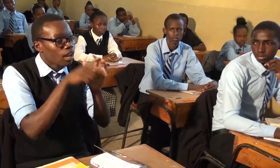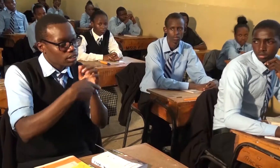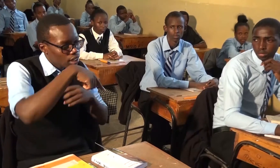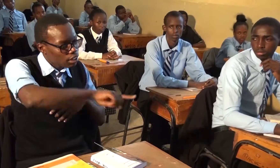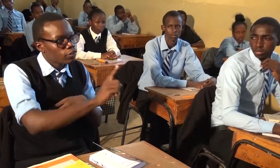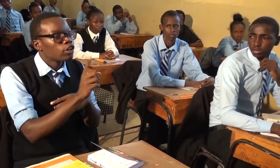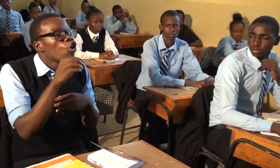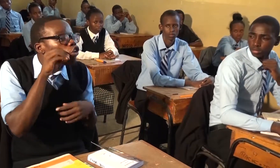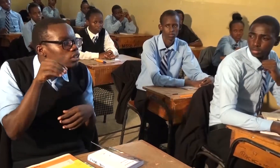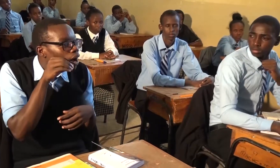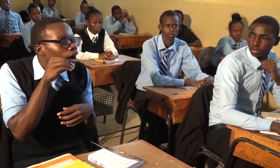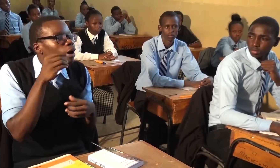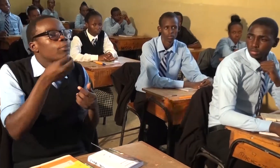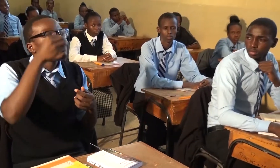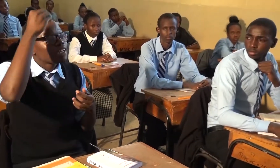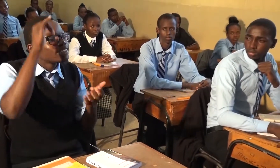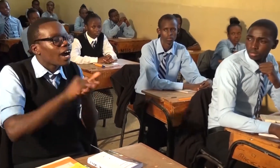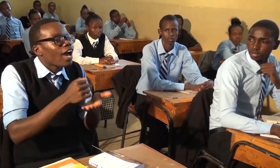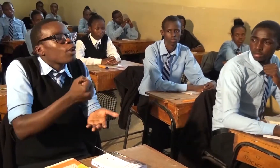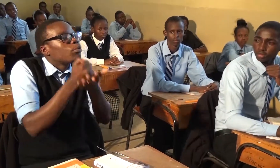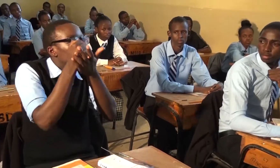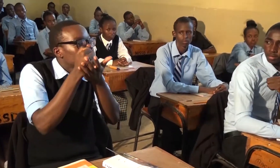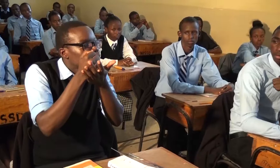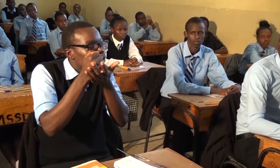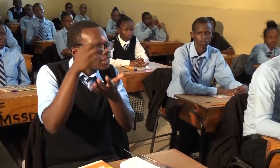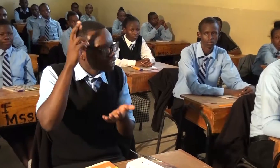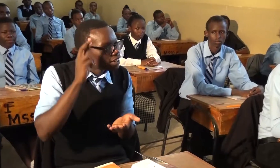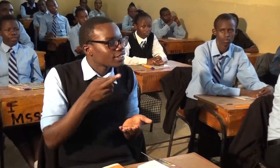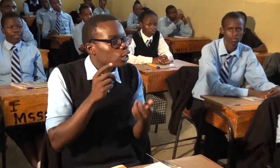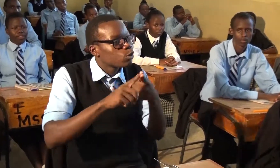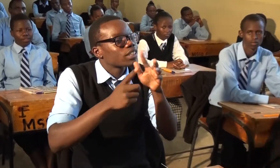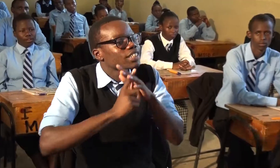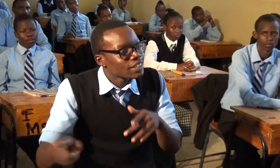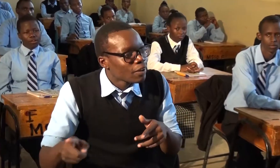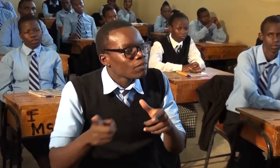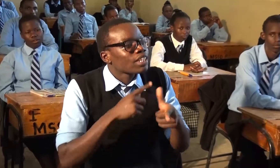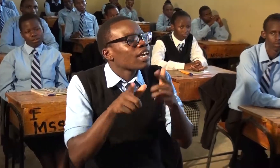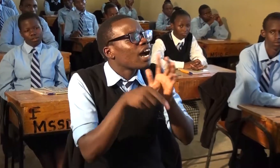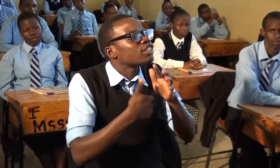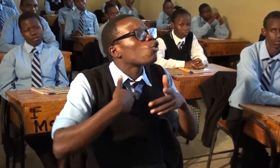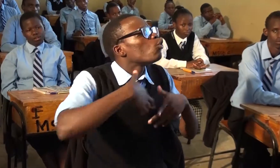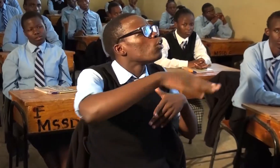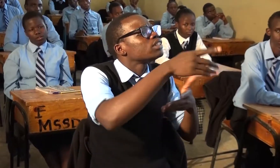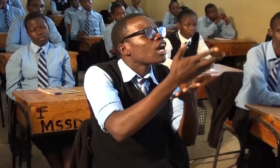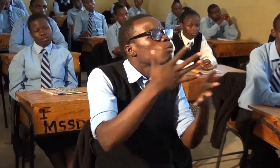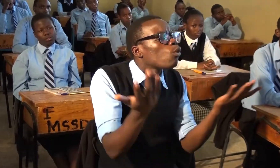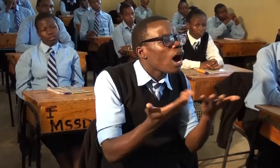But I have to put the pen that he got it. Nice for some